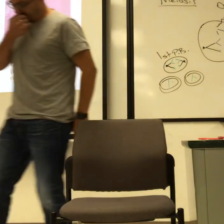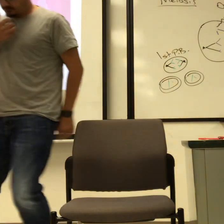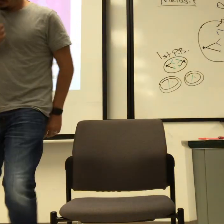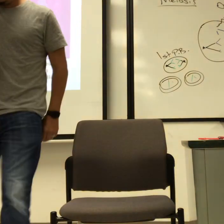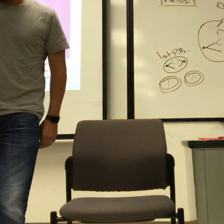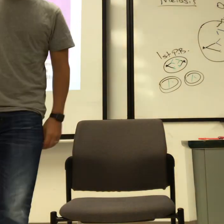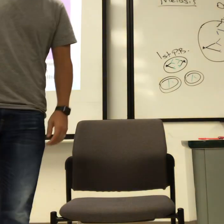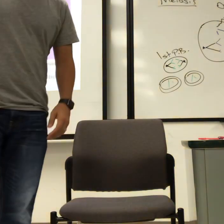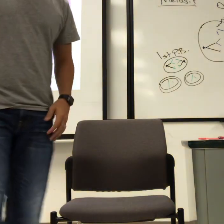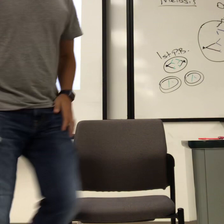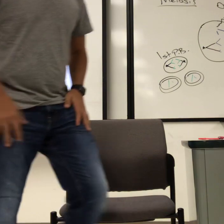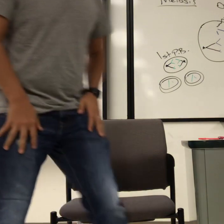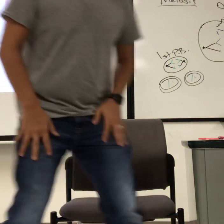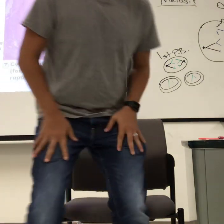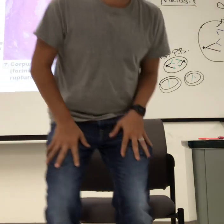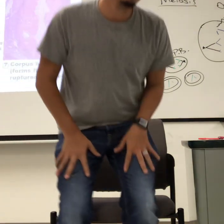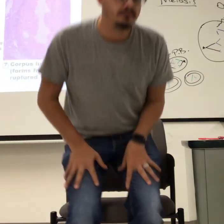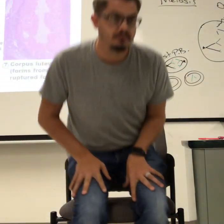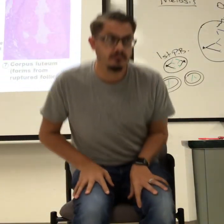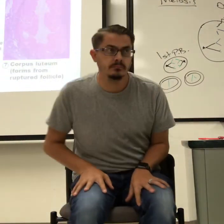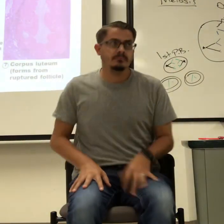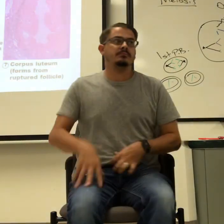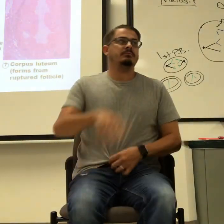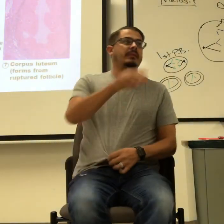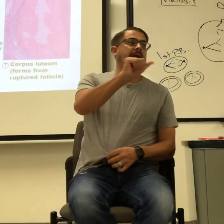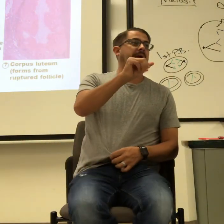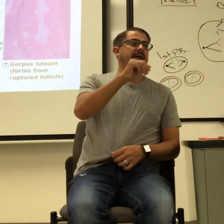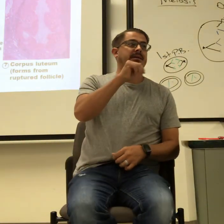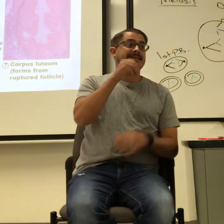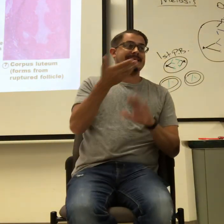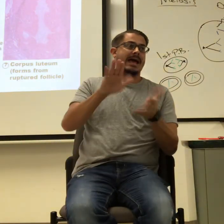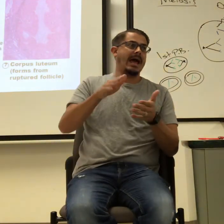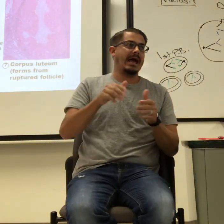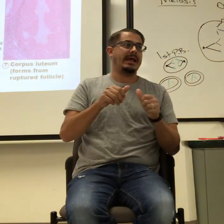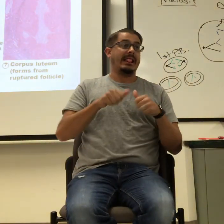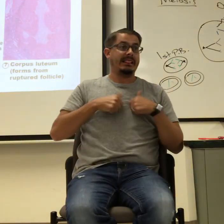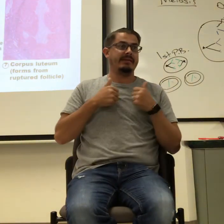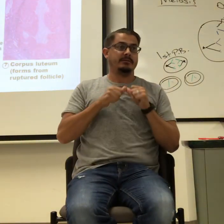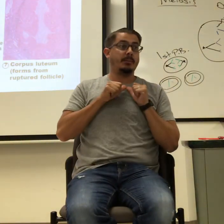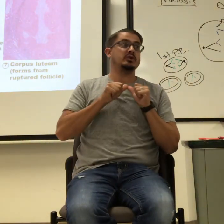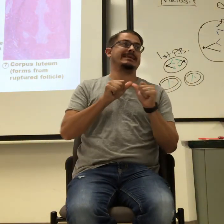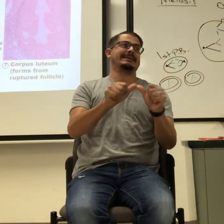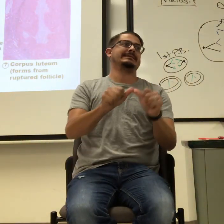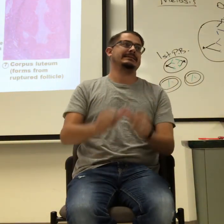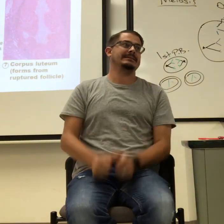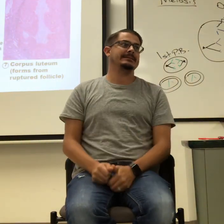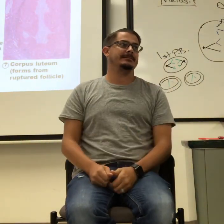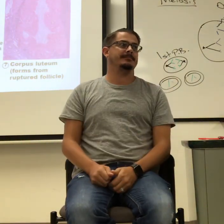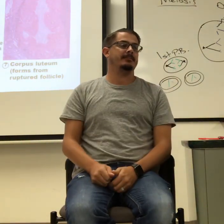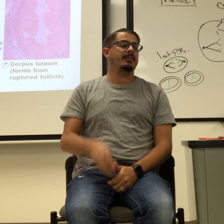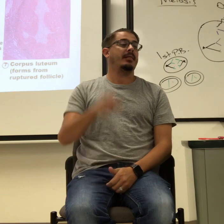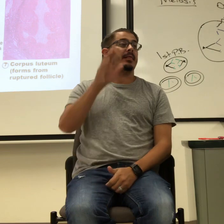It lives. It doesn't die. It'll keep going on. It persists.